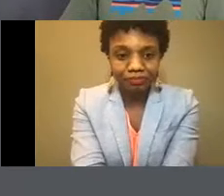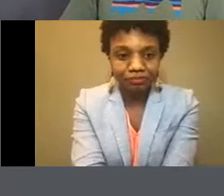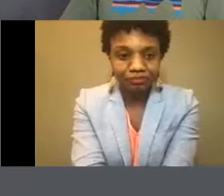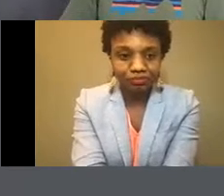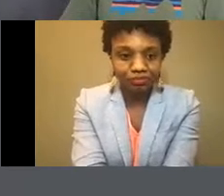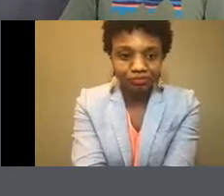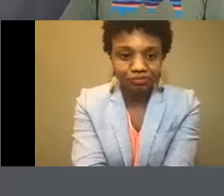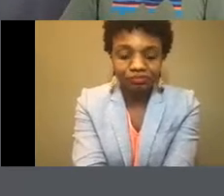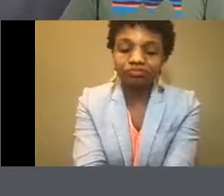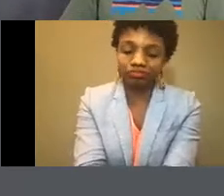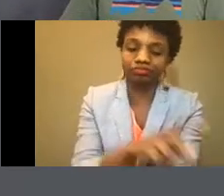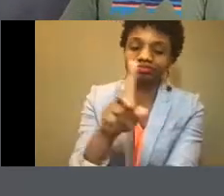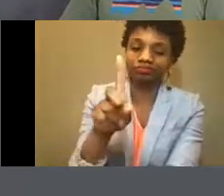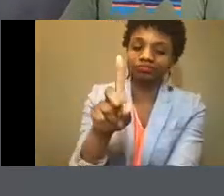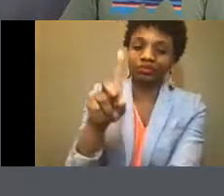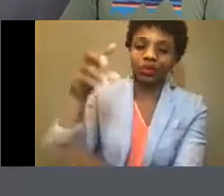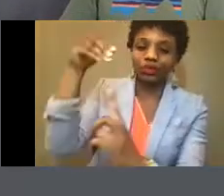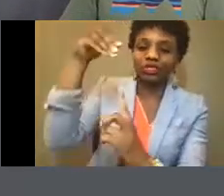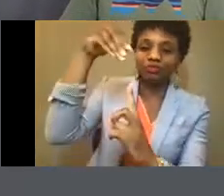gonna spotlight you, Letitia, as well.